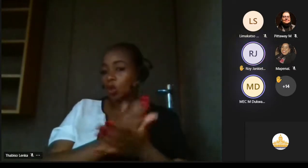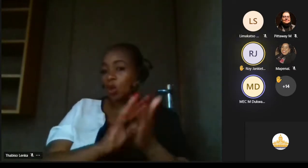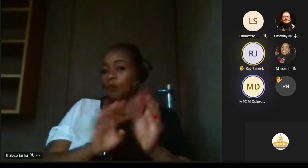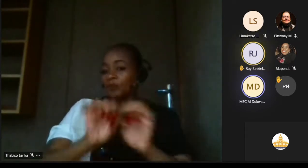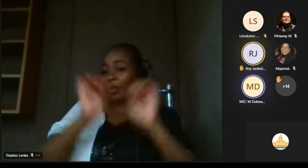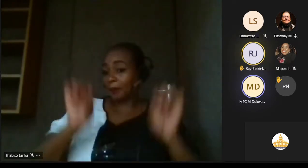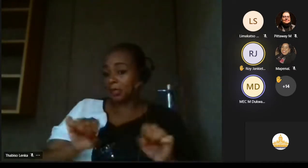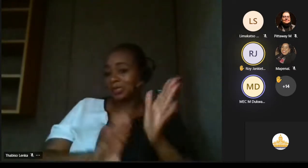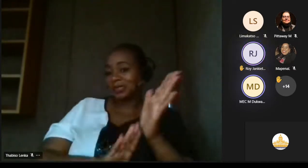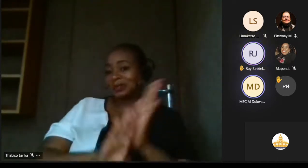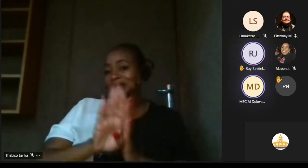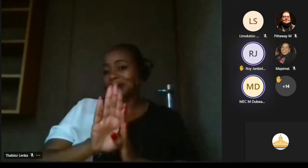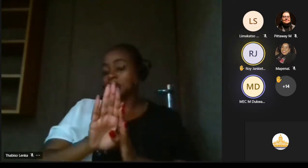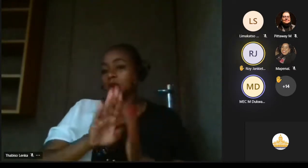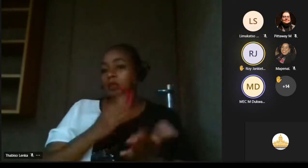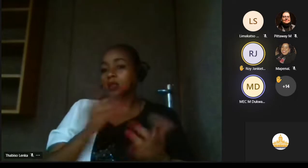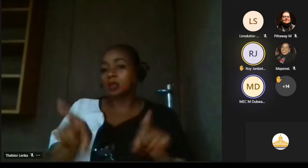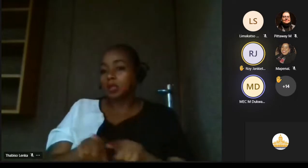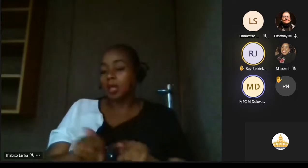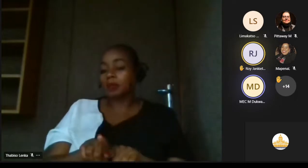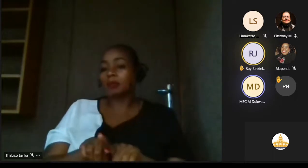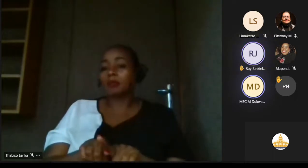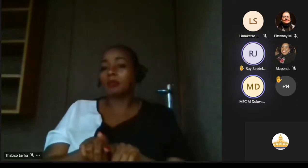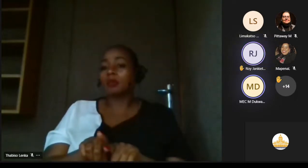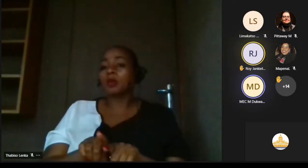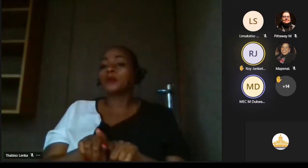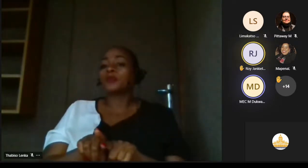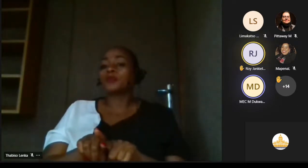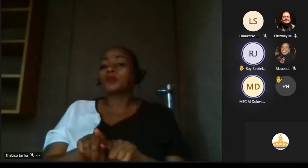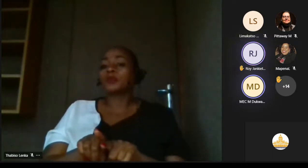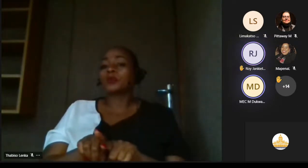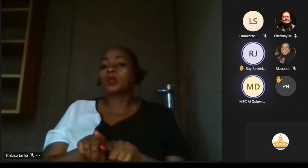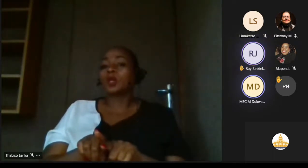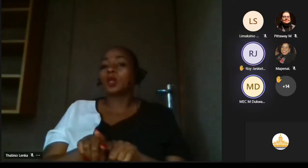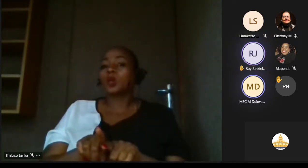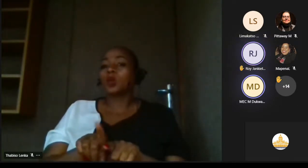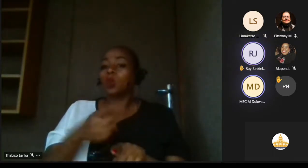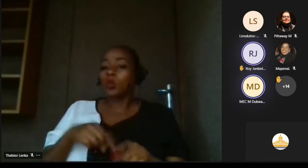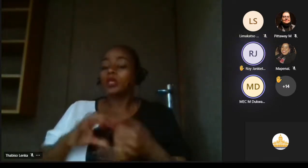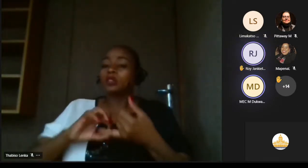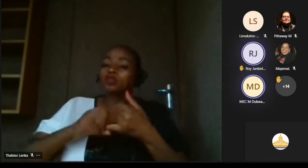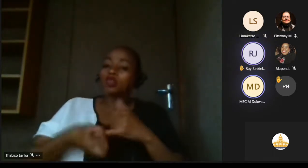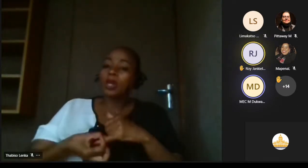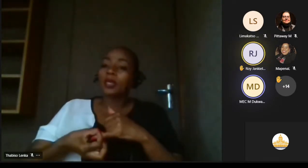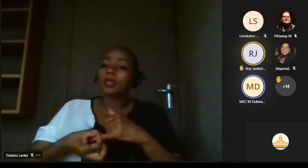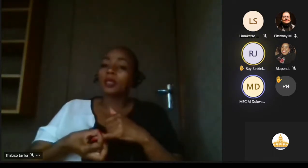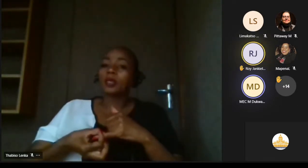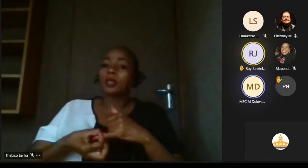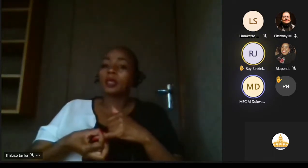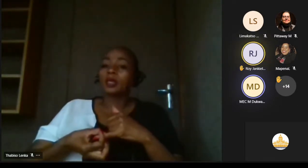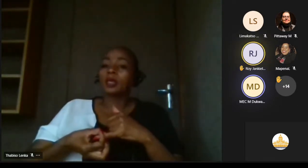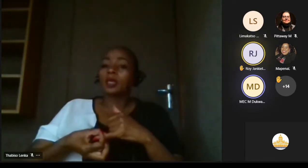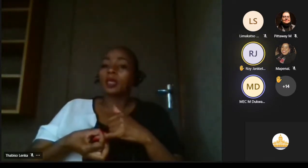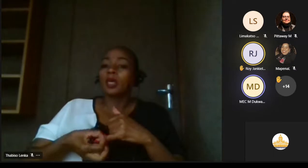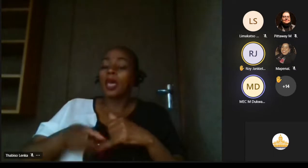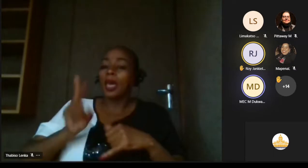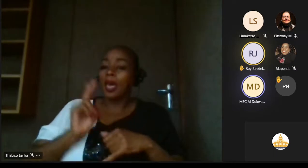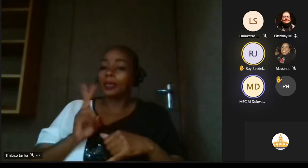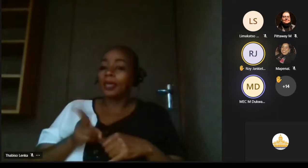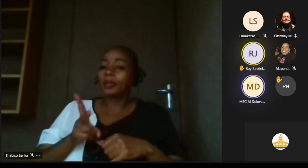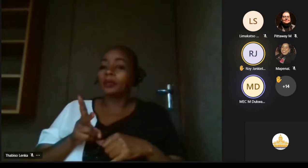recruiting dedicated and skilled personnel. We are exploring a possibility of establishing a revenue